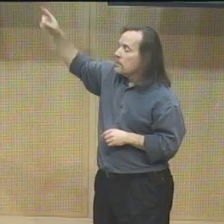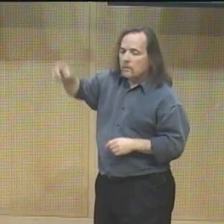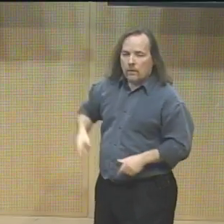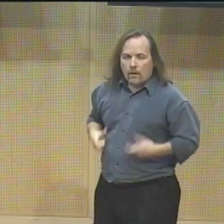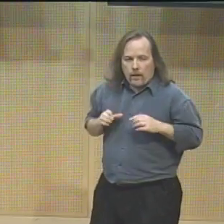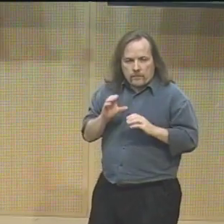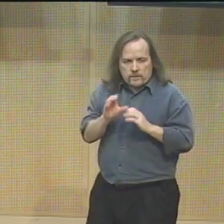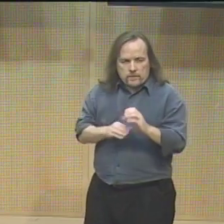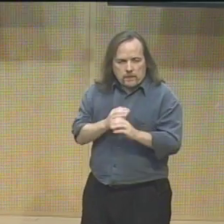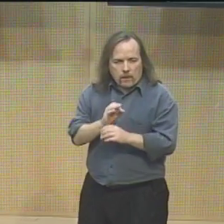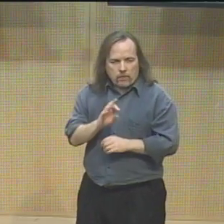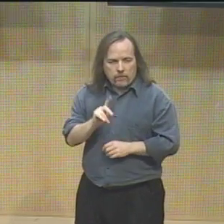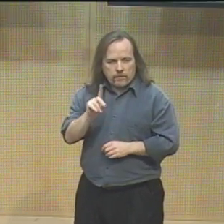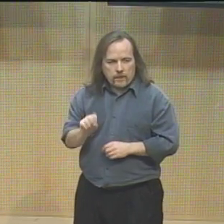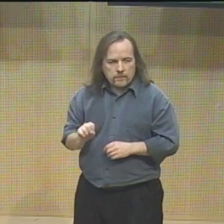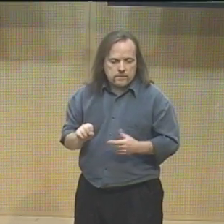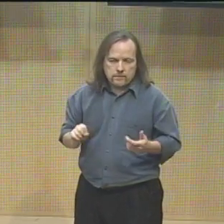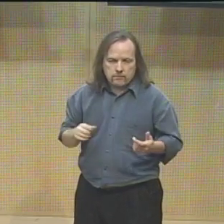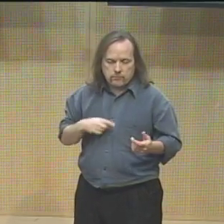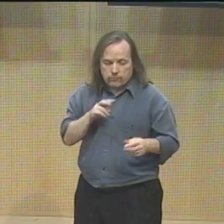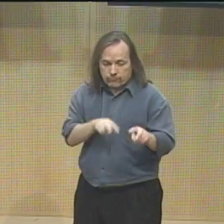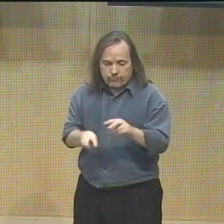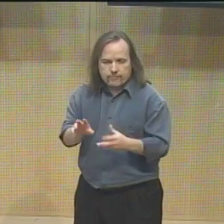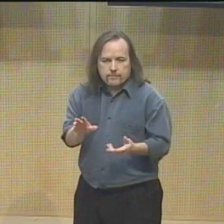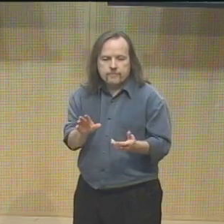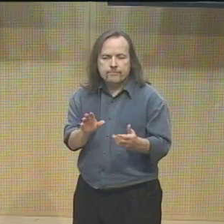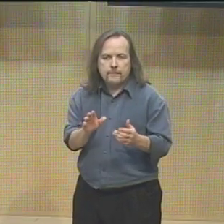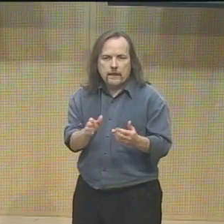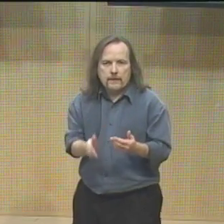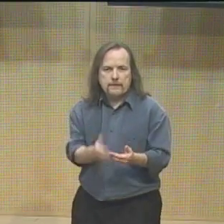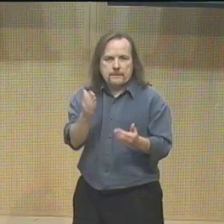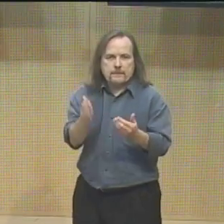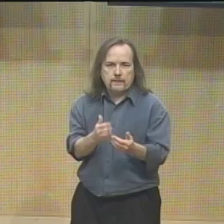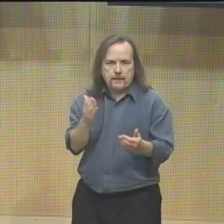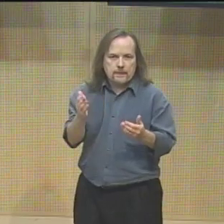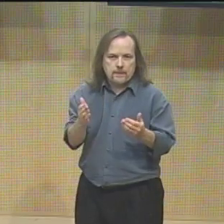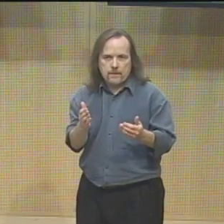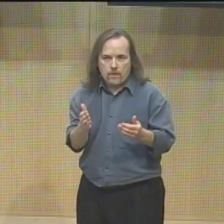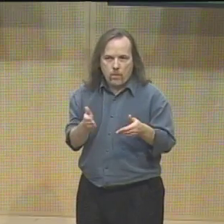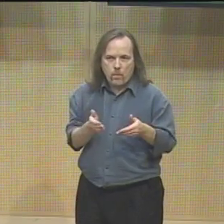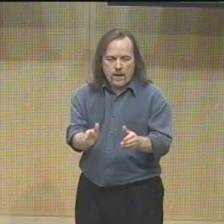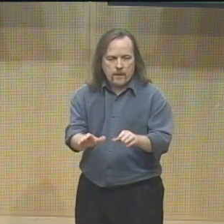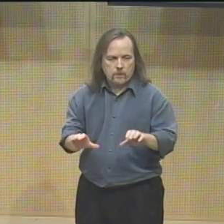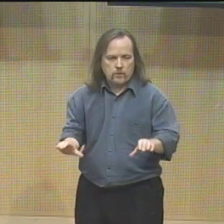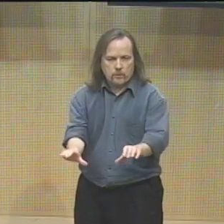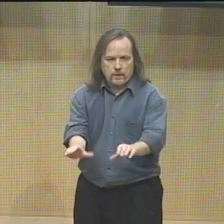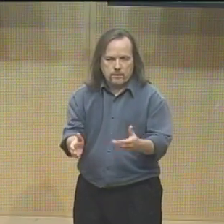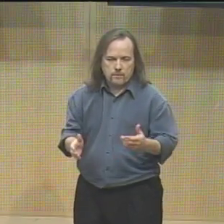Look for something called life cycle funds in which to invest. It's an easy way to invest.